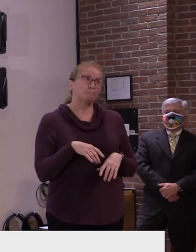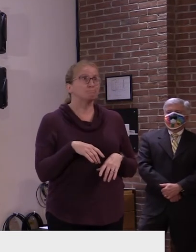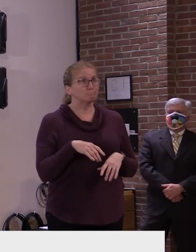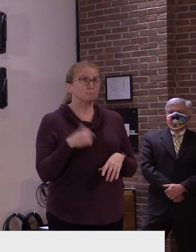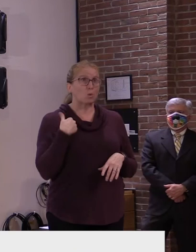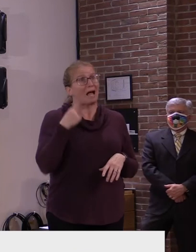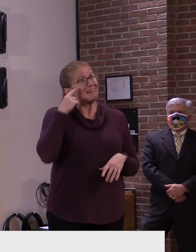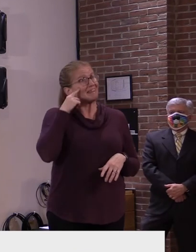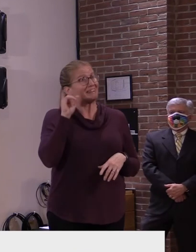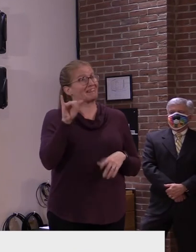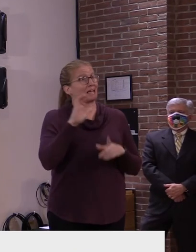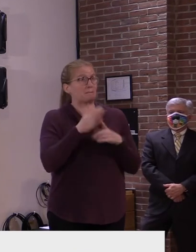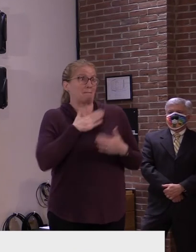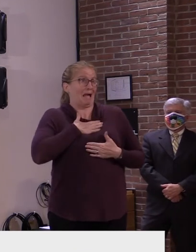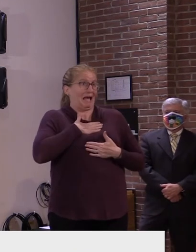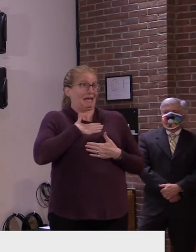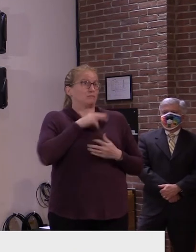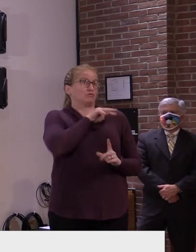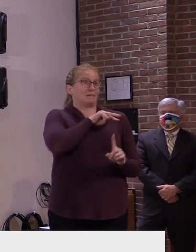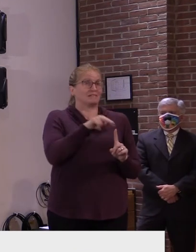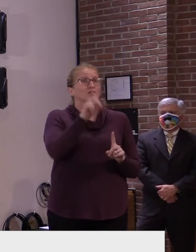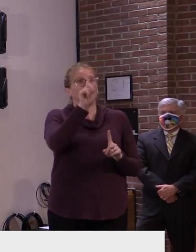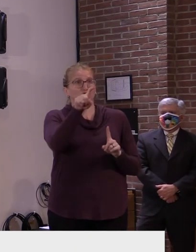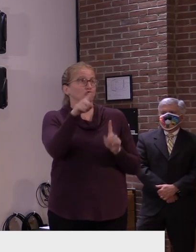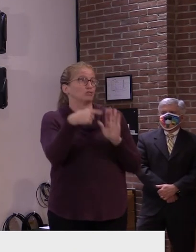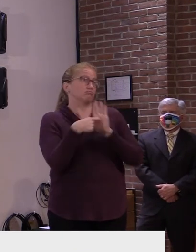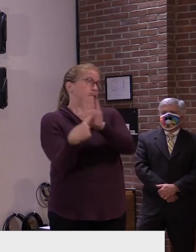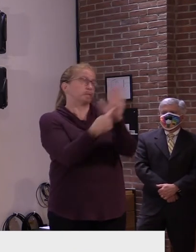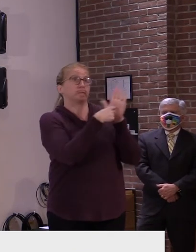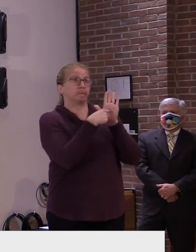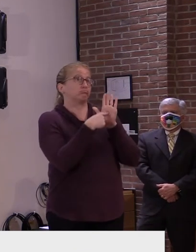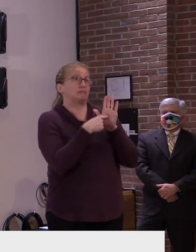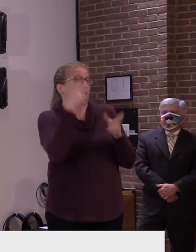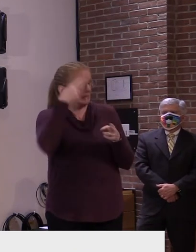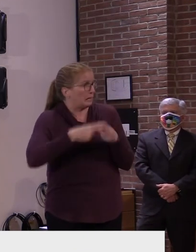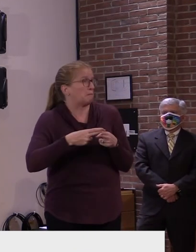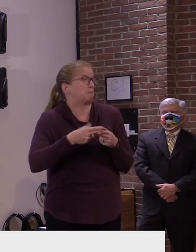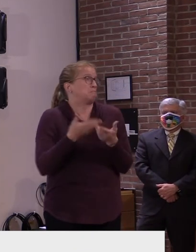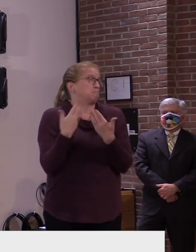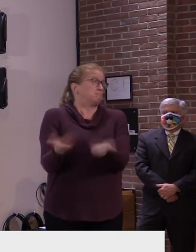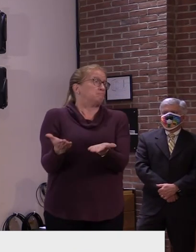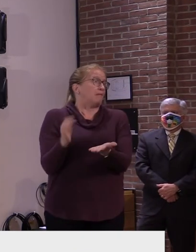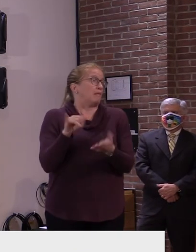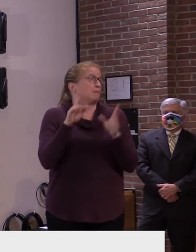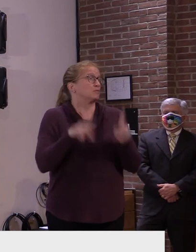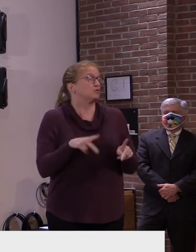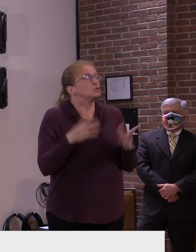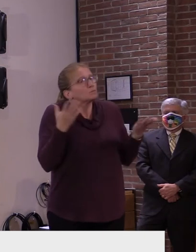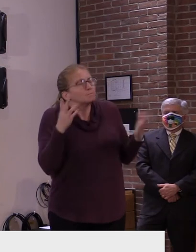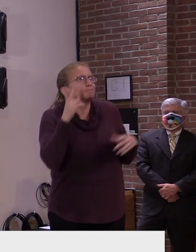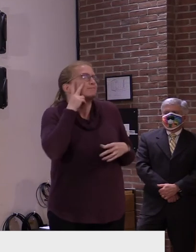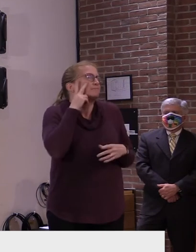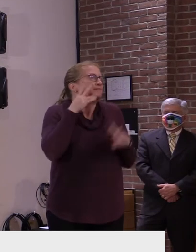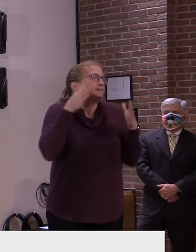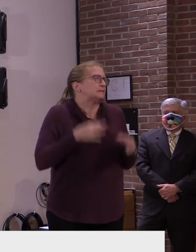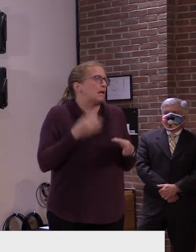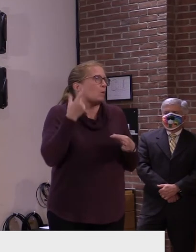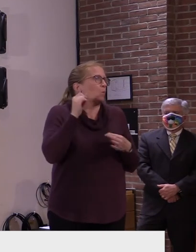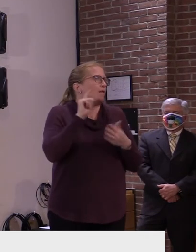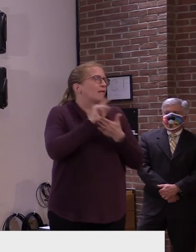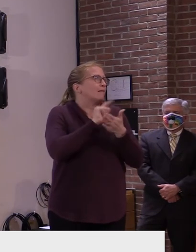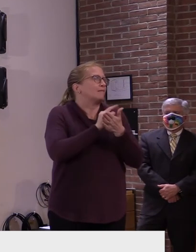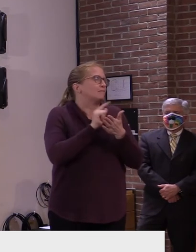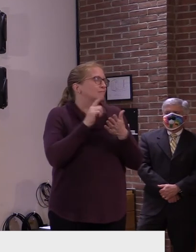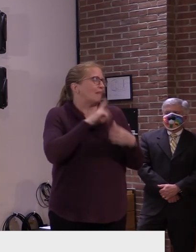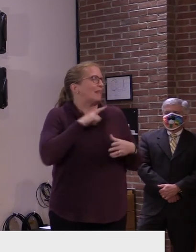out in the open from my standpoint but again we'll see what the legislature decides to do commissioner shirley